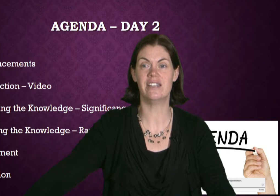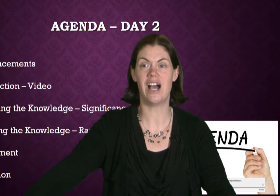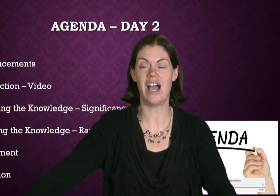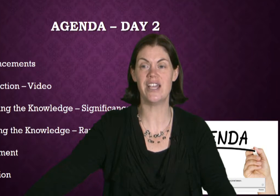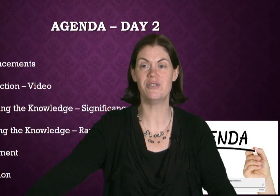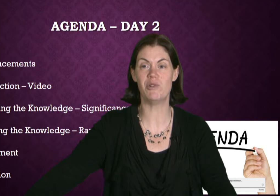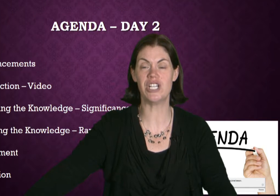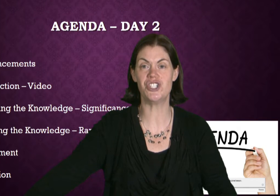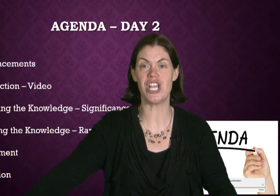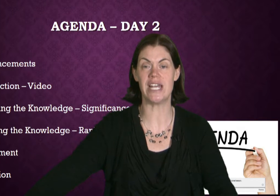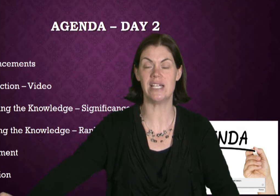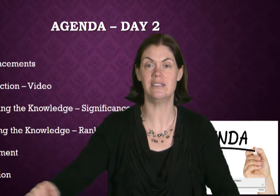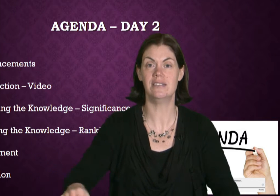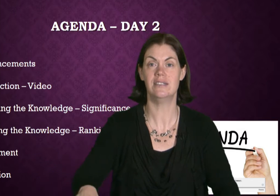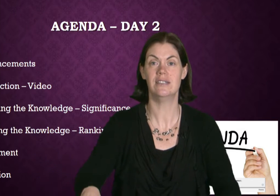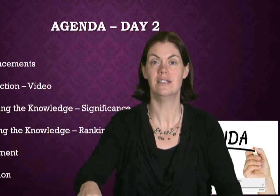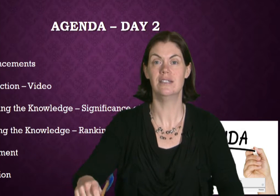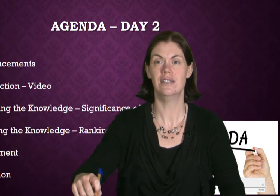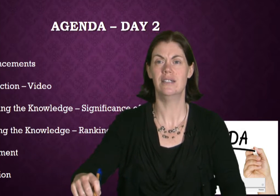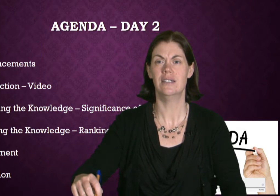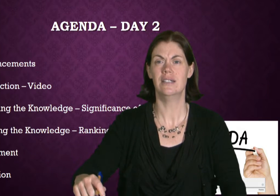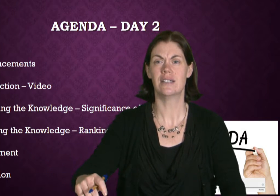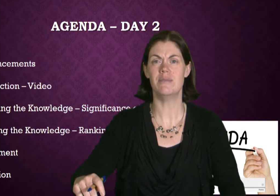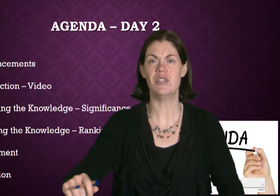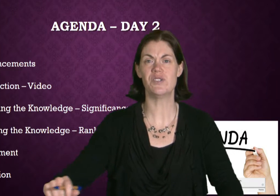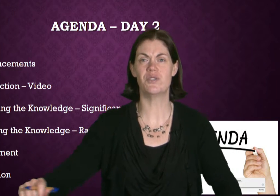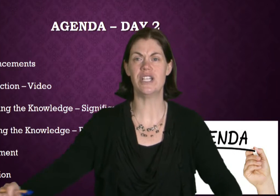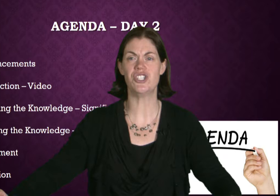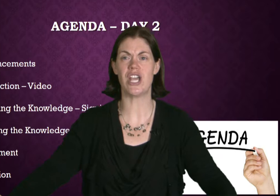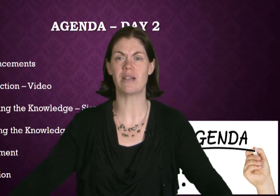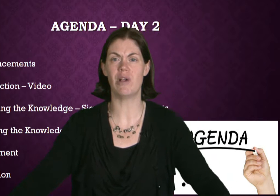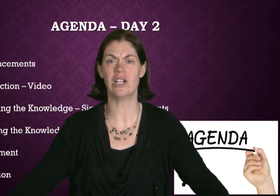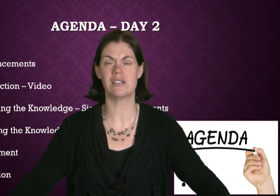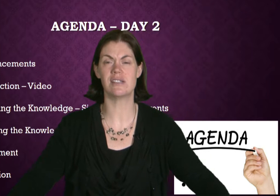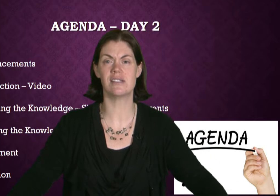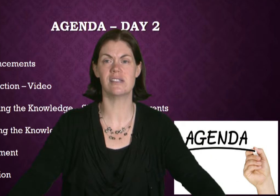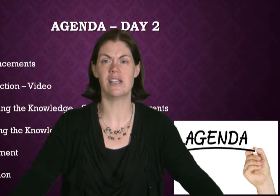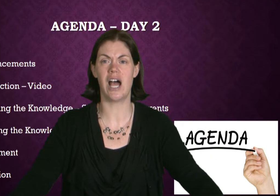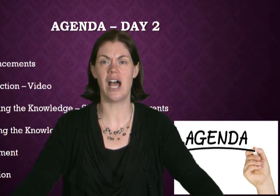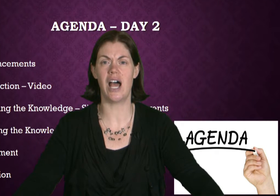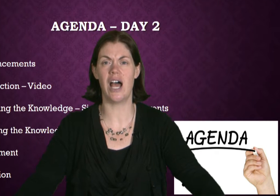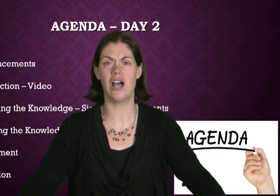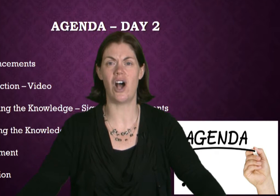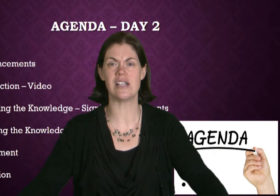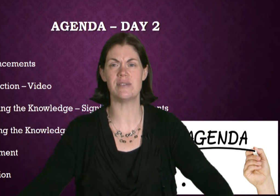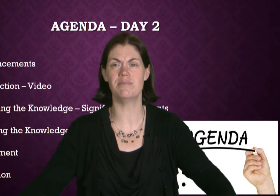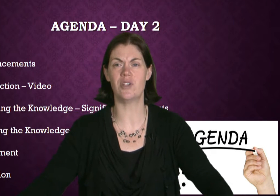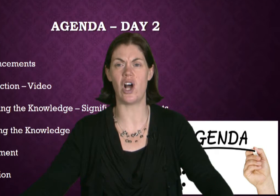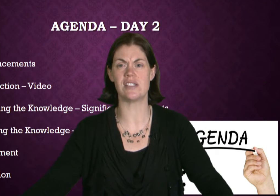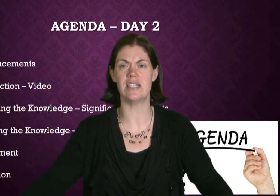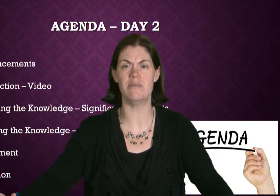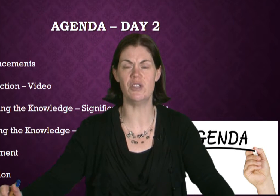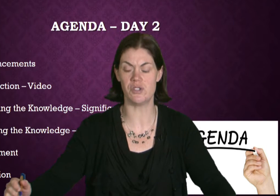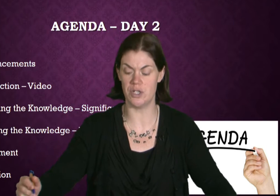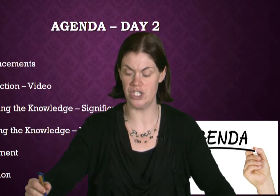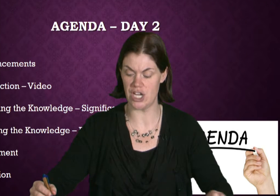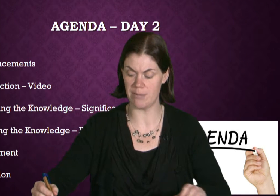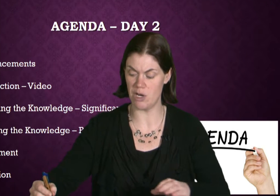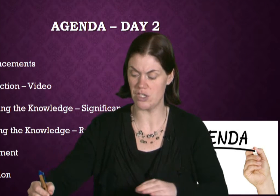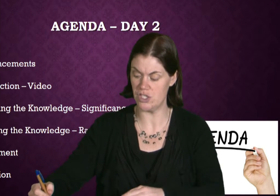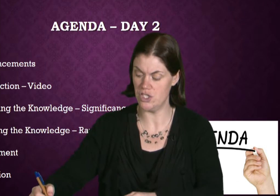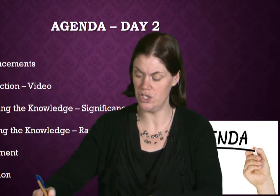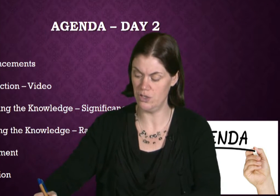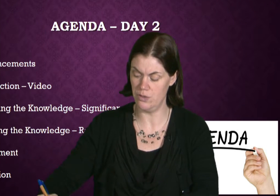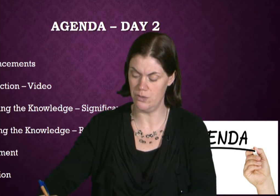Eric, hi, good morning, Jenna. Give me those green check marks. Awesome, Costin, give me those green